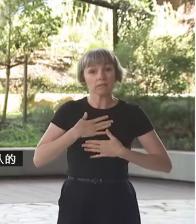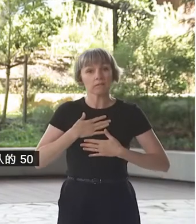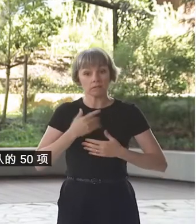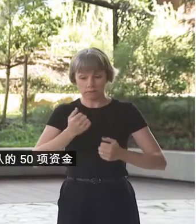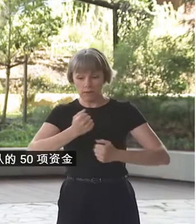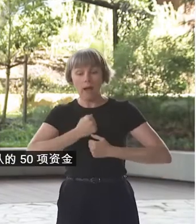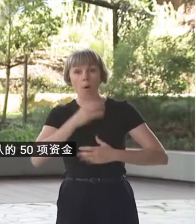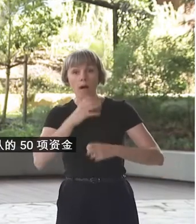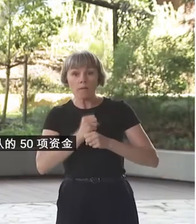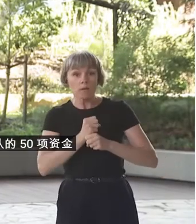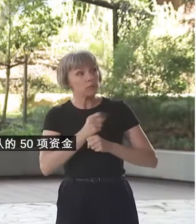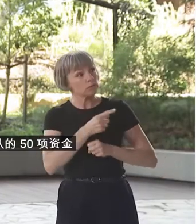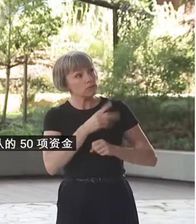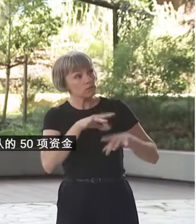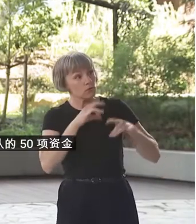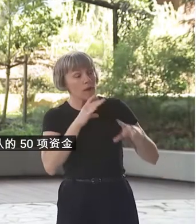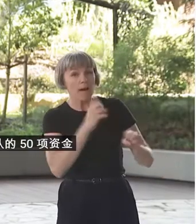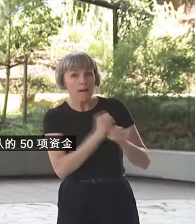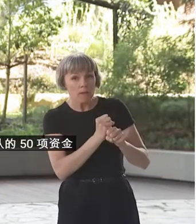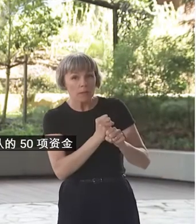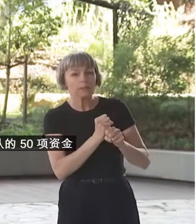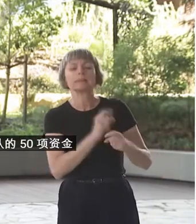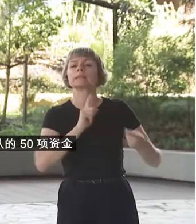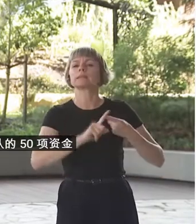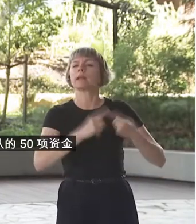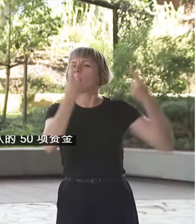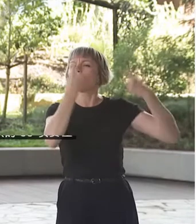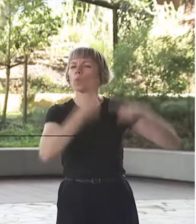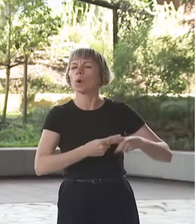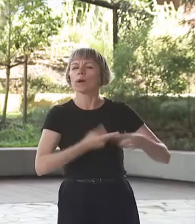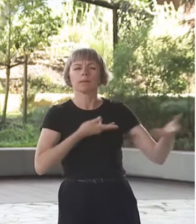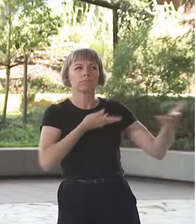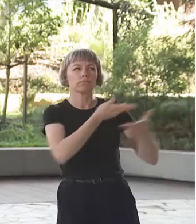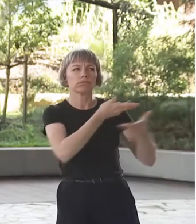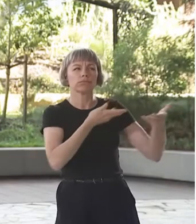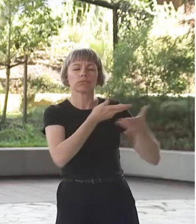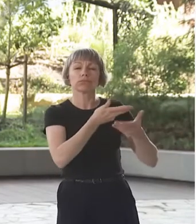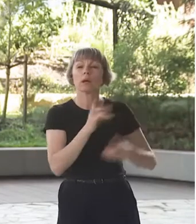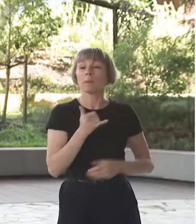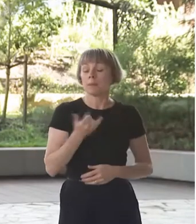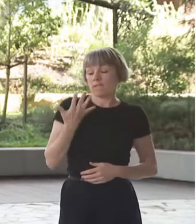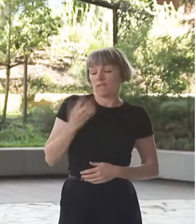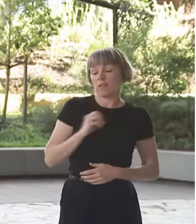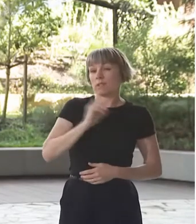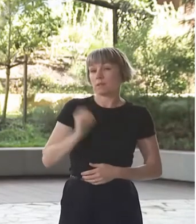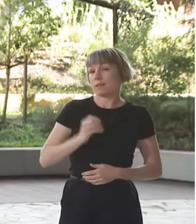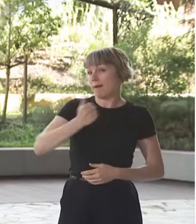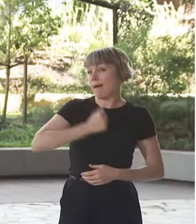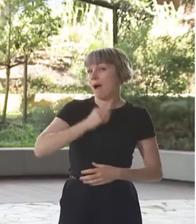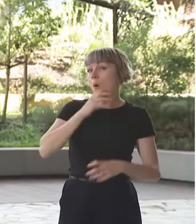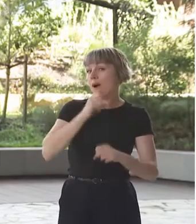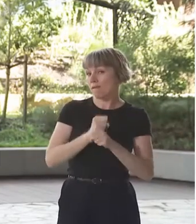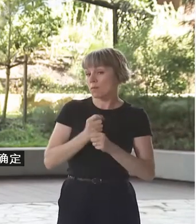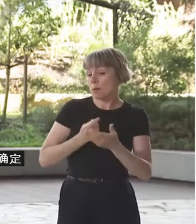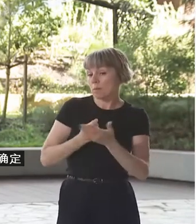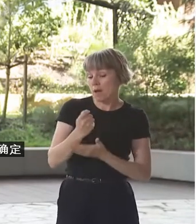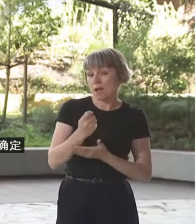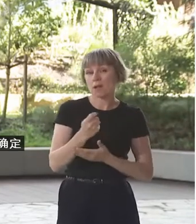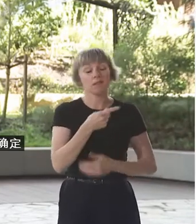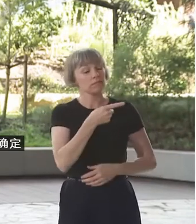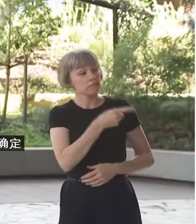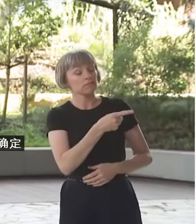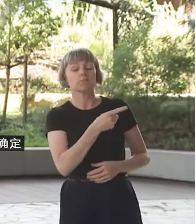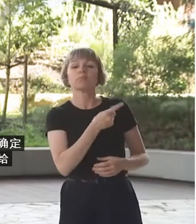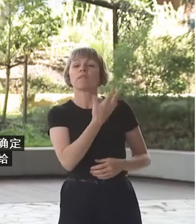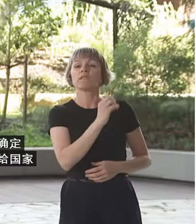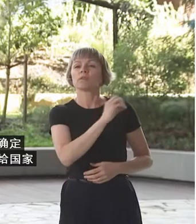a 50-50 funding arrangement. That has been confirmed by the Prime Minister. We'll work through those plans and finalise them, present them